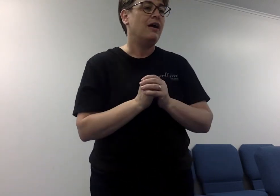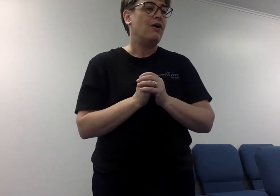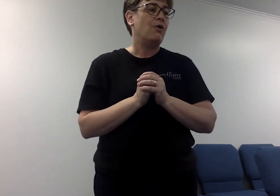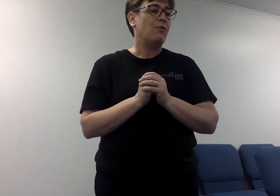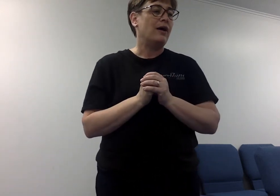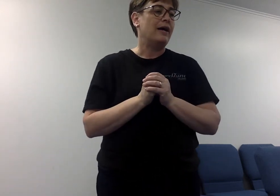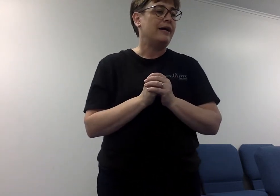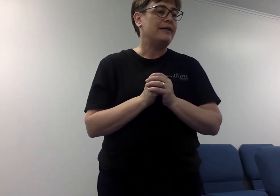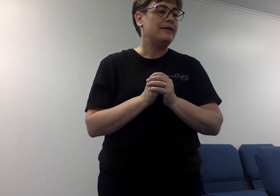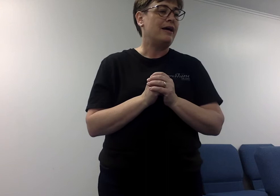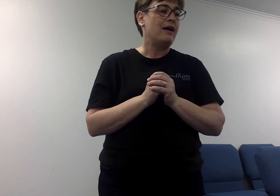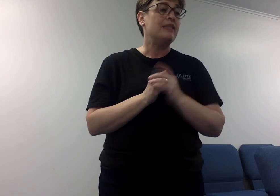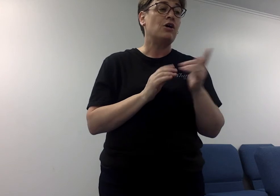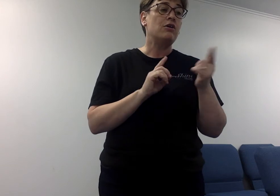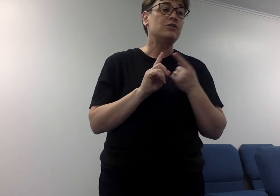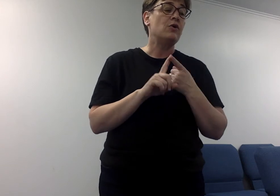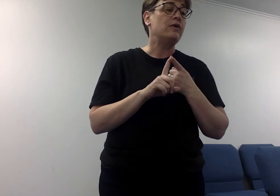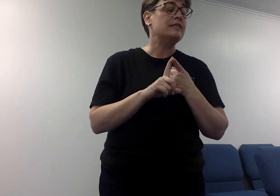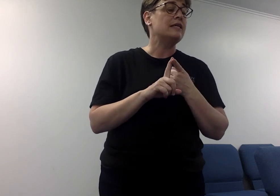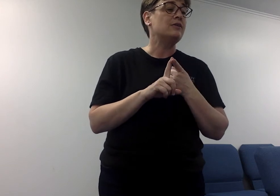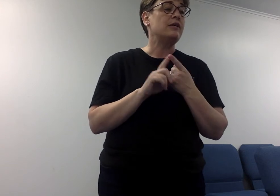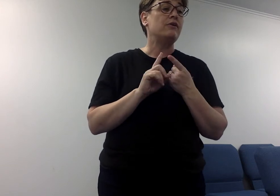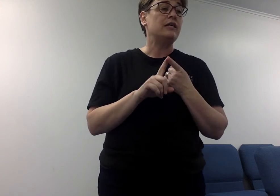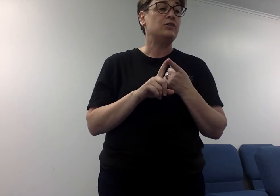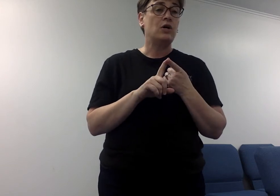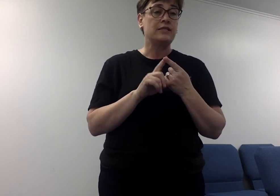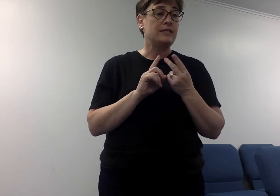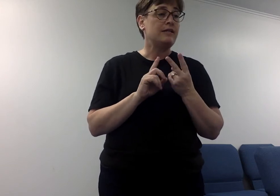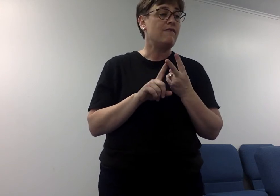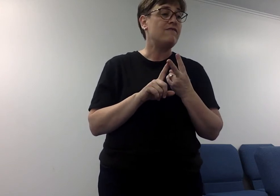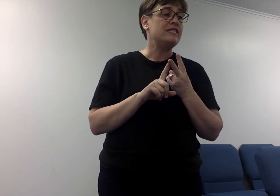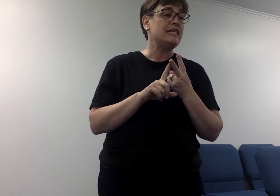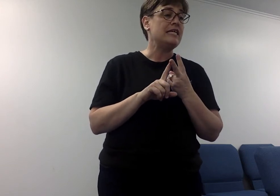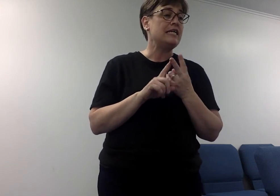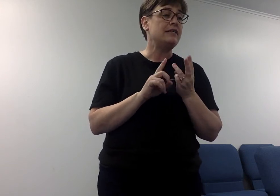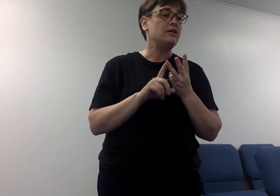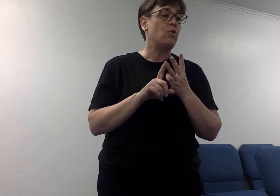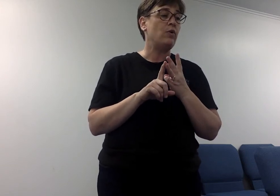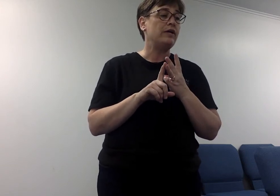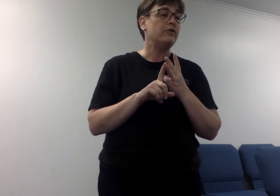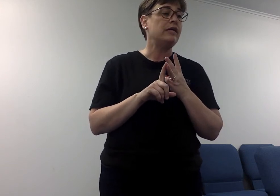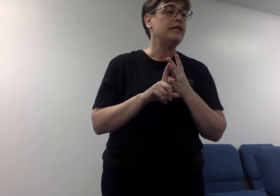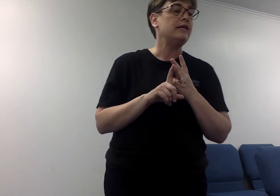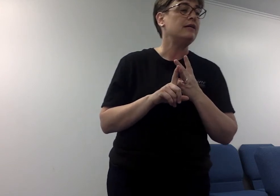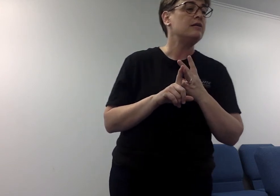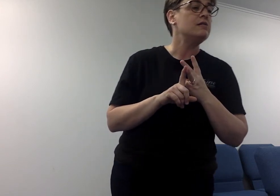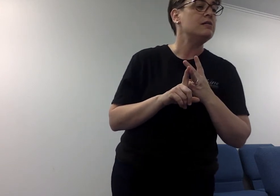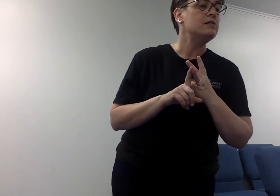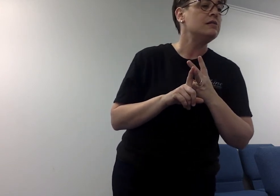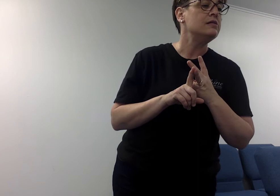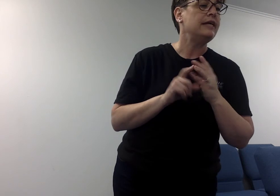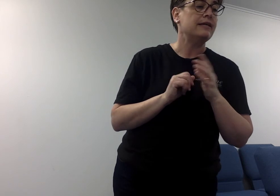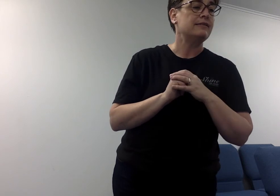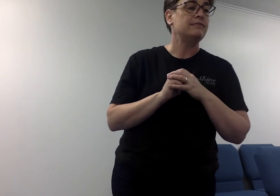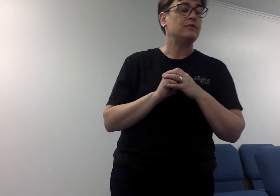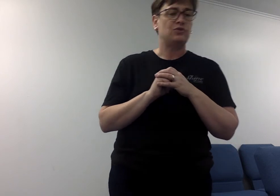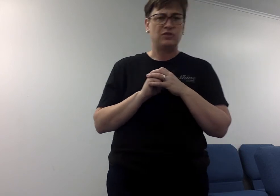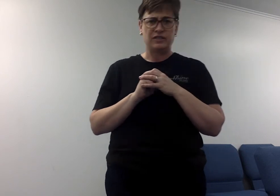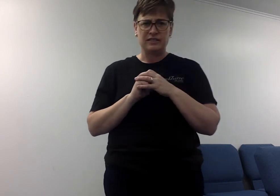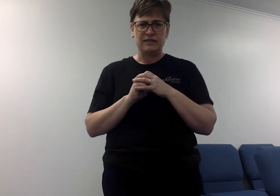All right. It says on here, exhausted, fatigued, weary. Yes, I was looking to see if there